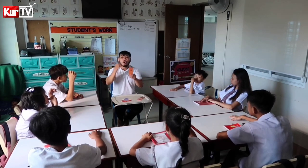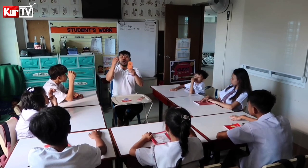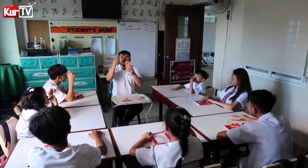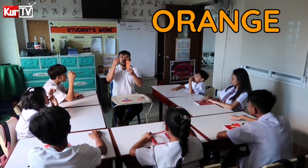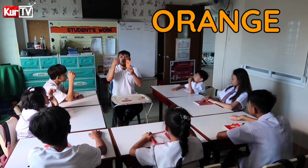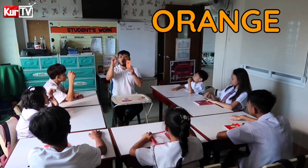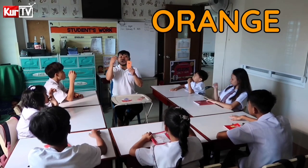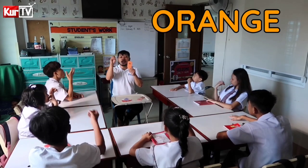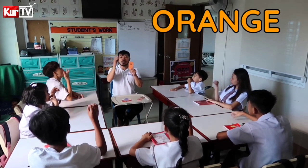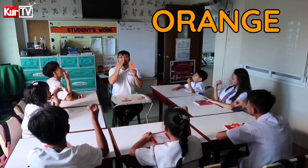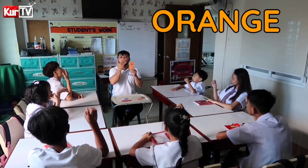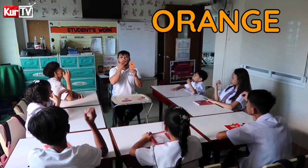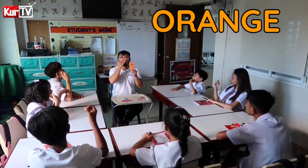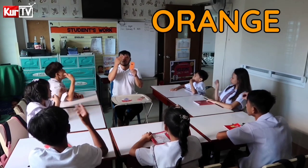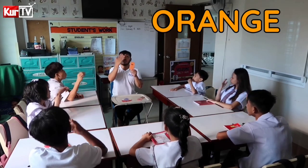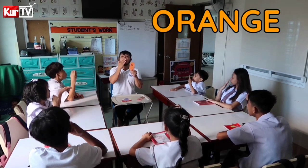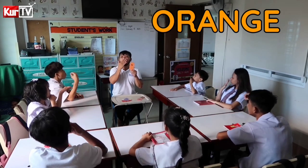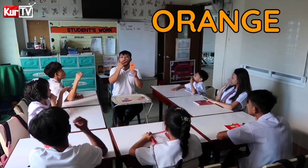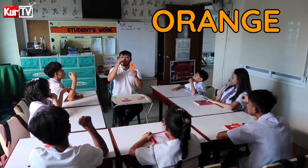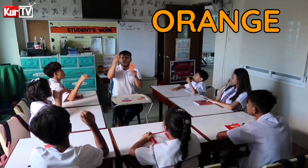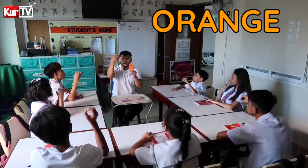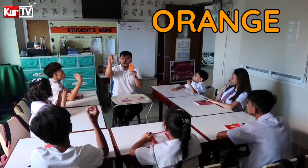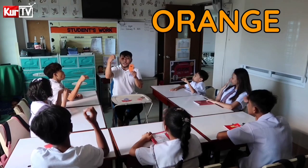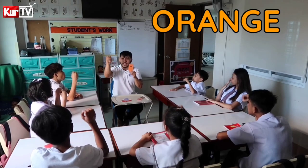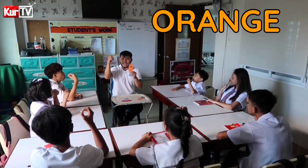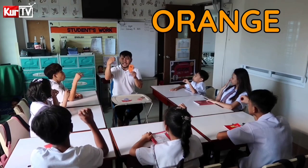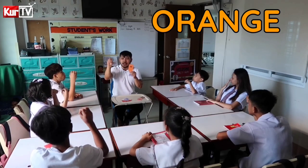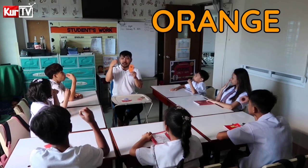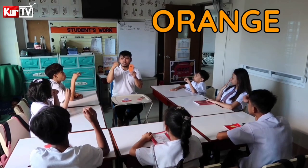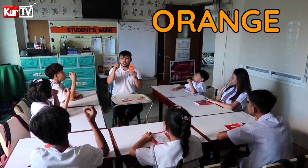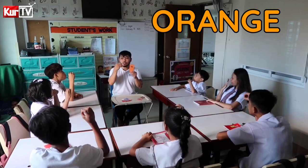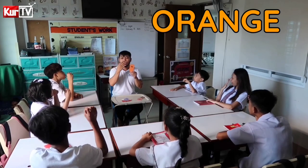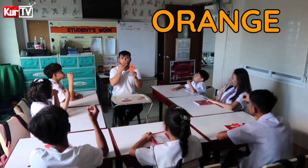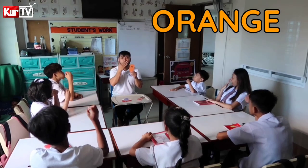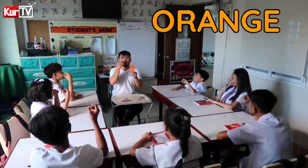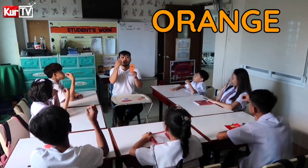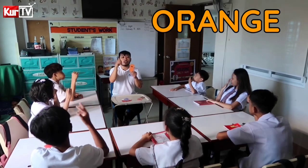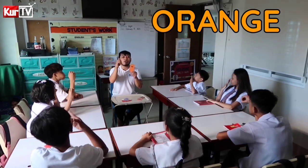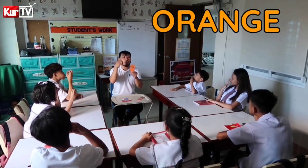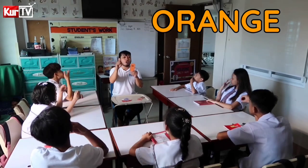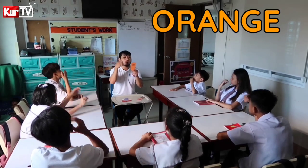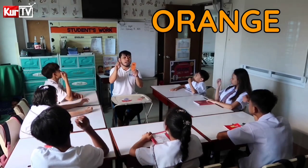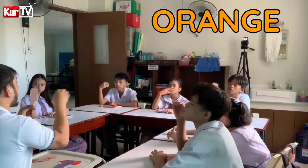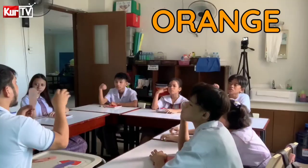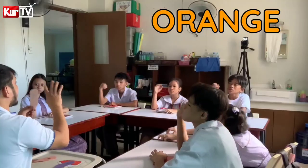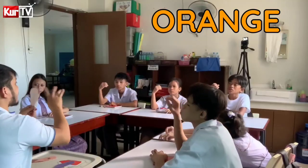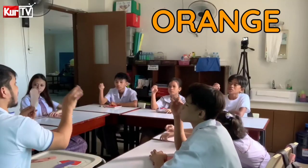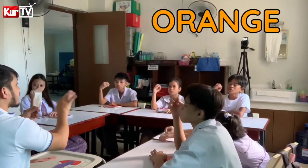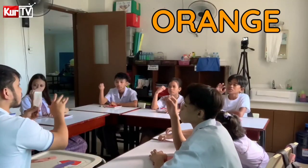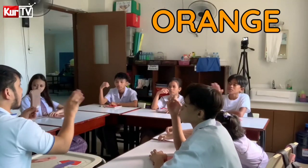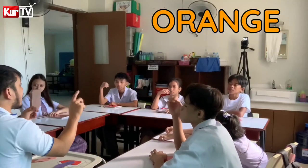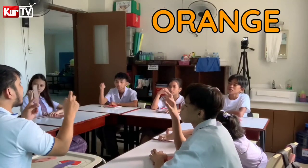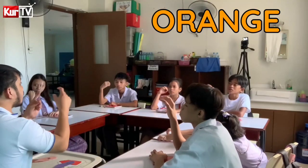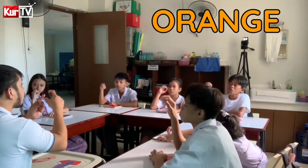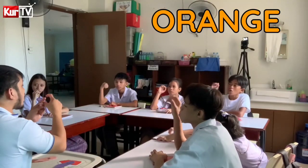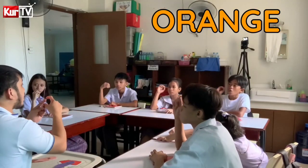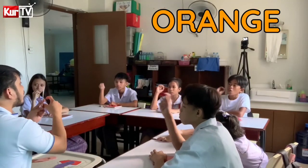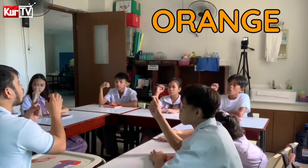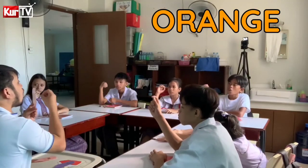Orange. Color orange. Color orange. Let's spell the word